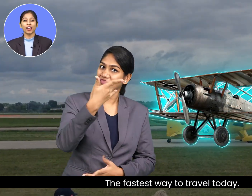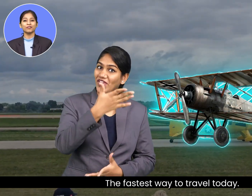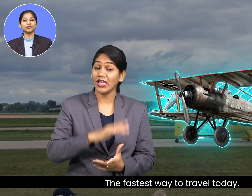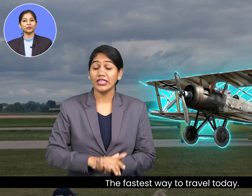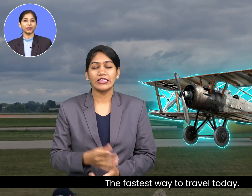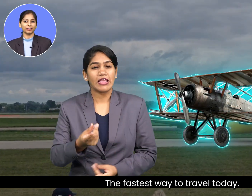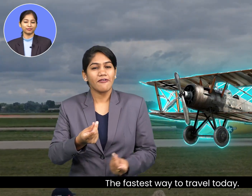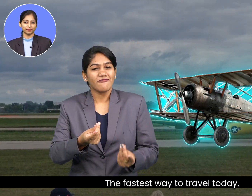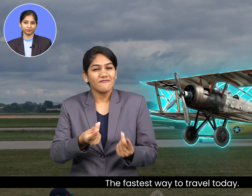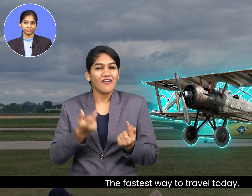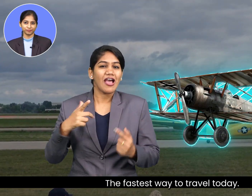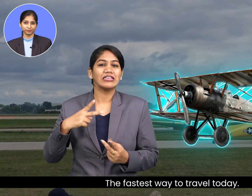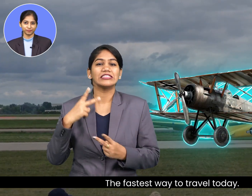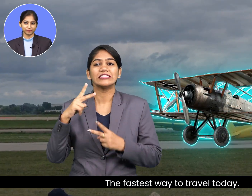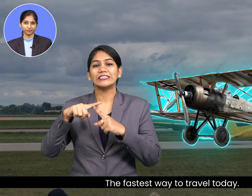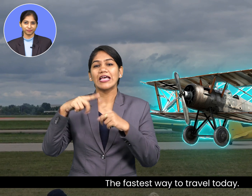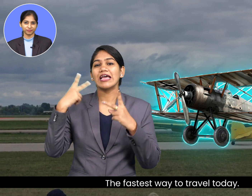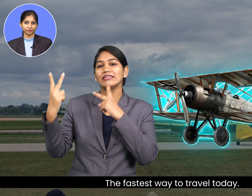to travel today.